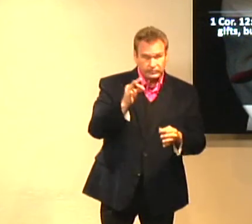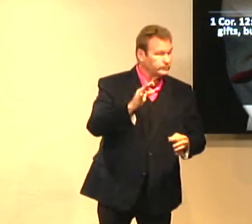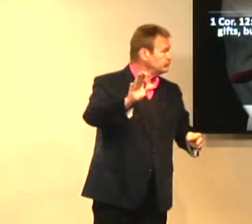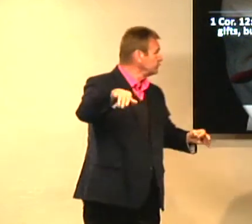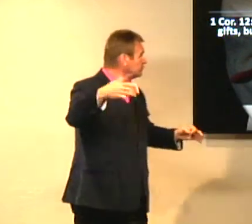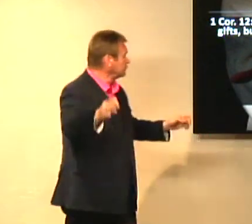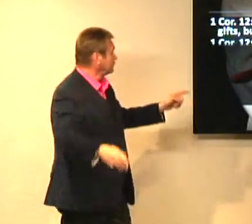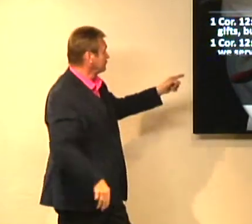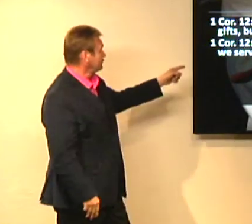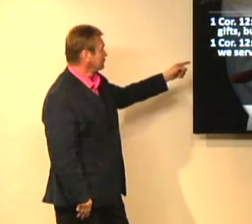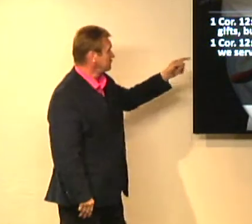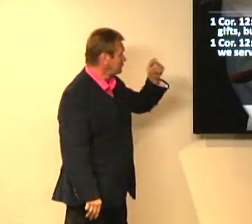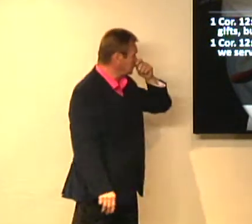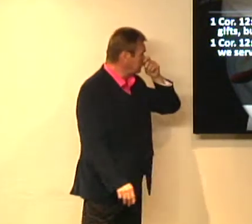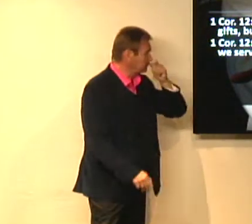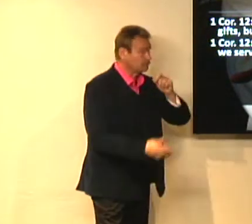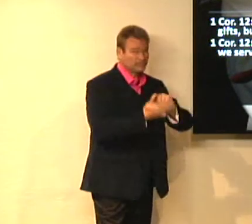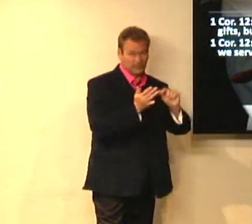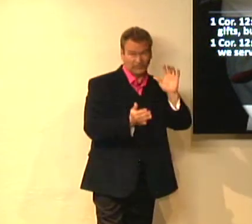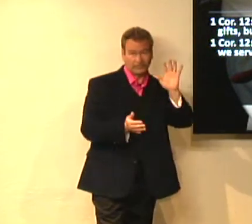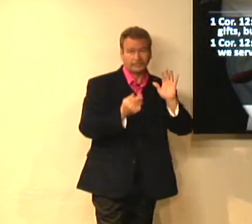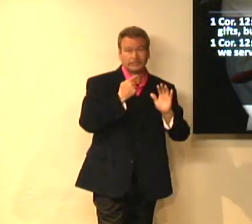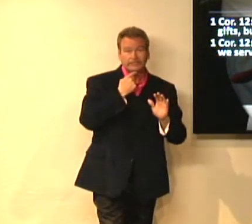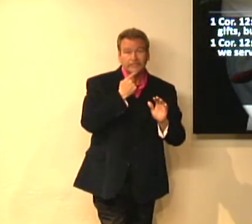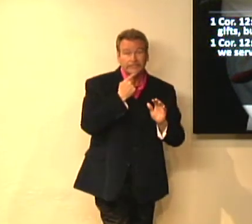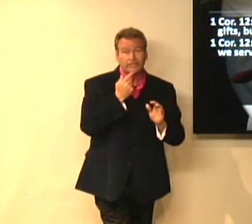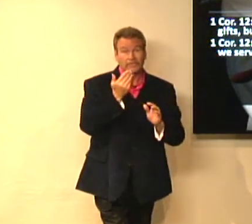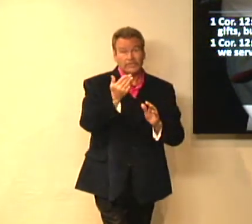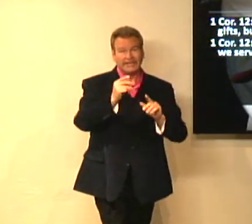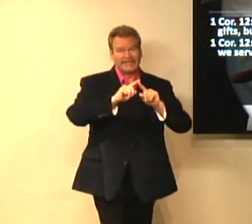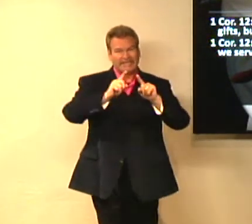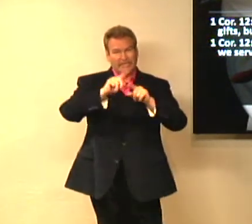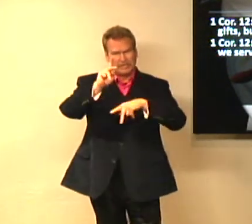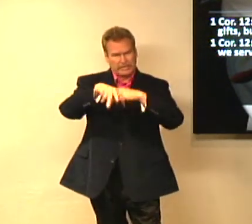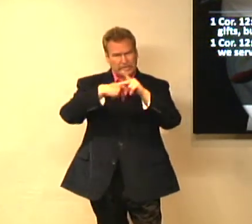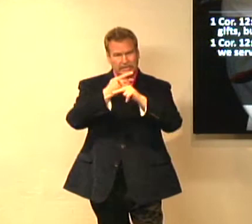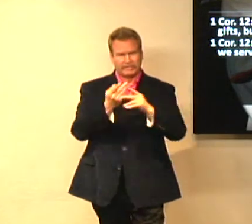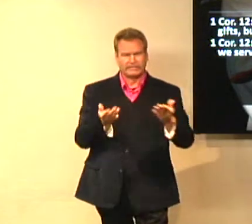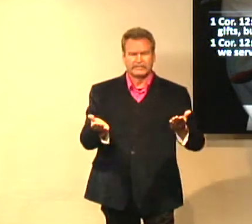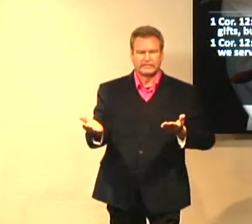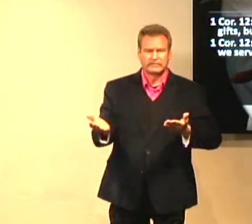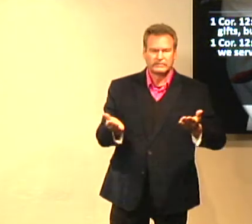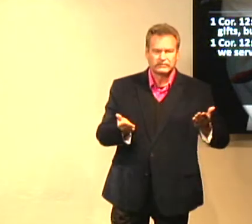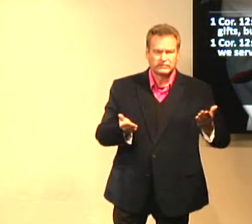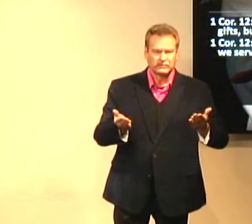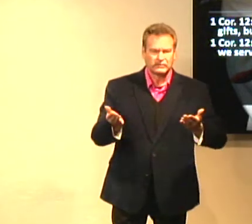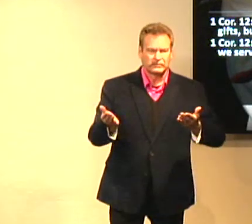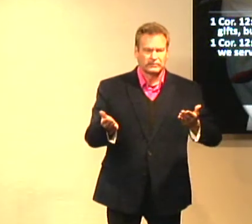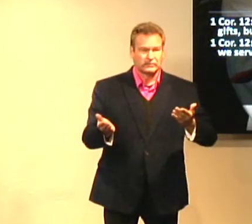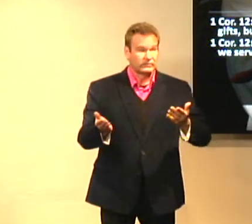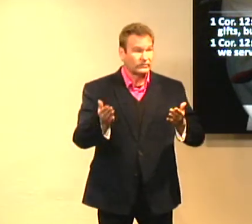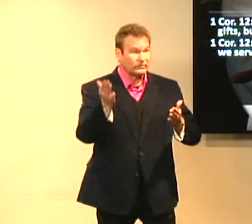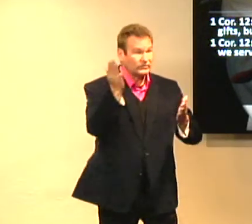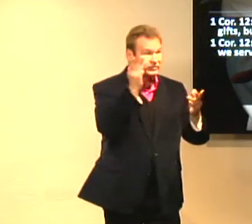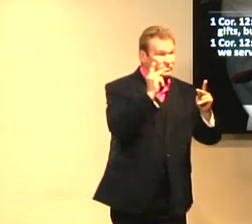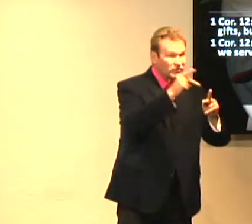gifts are not given the same. And it says in 1 Corinthians chapter 12, verse 5, there are different kinds of